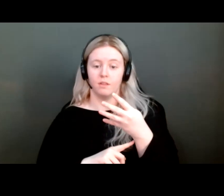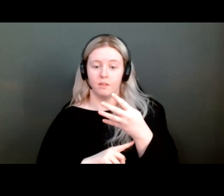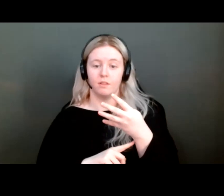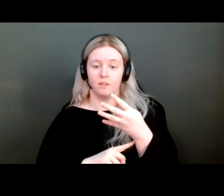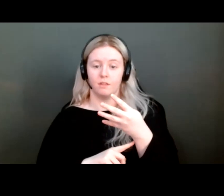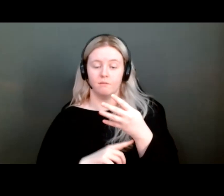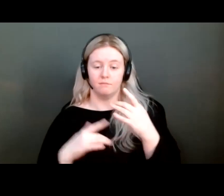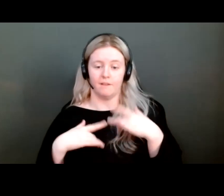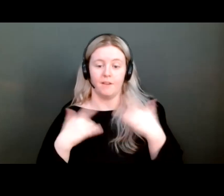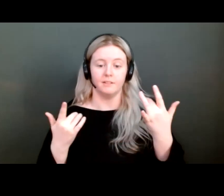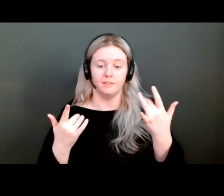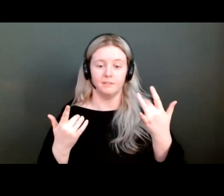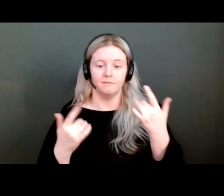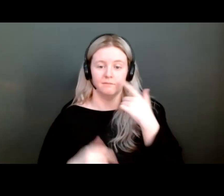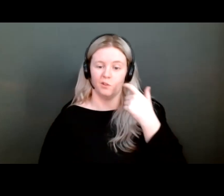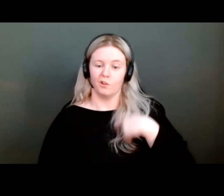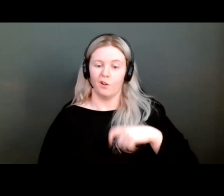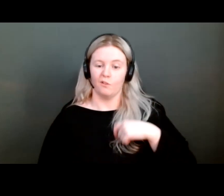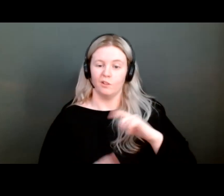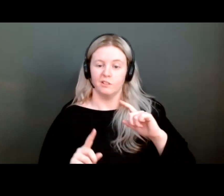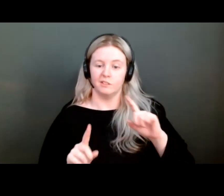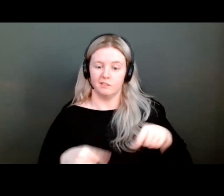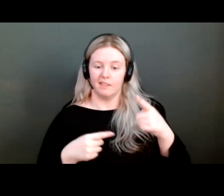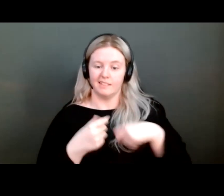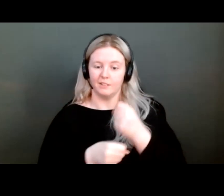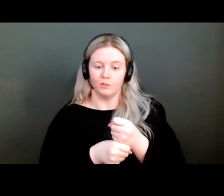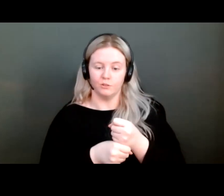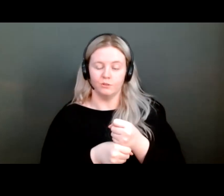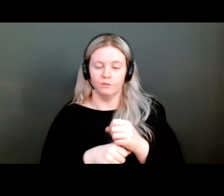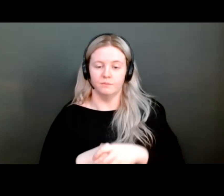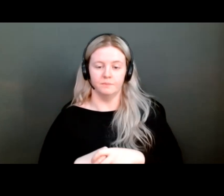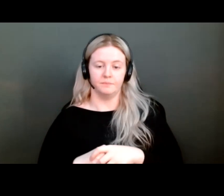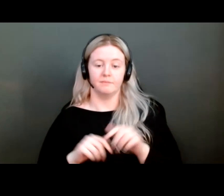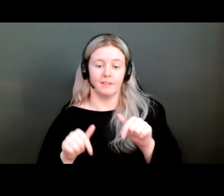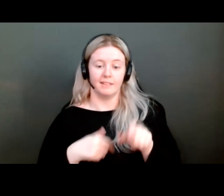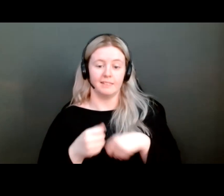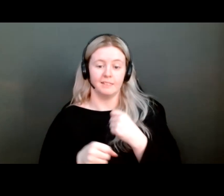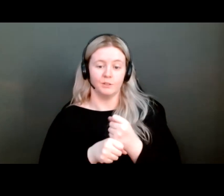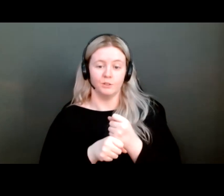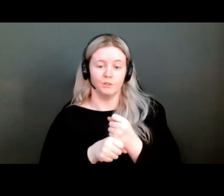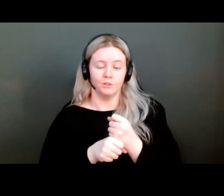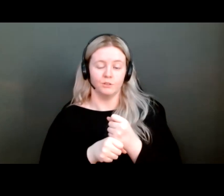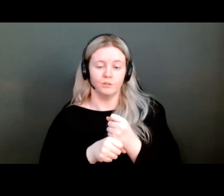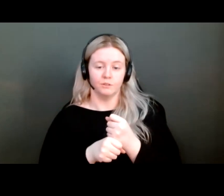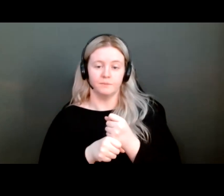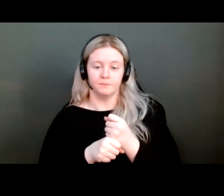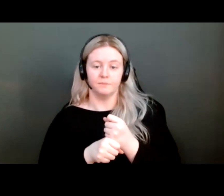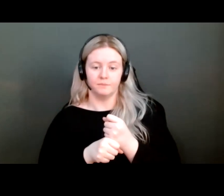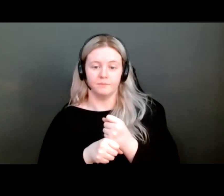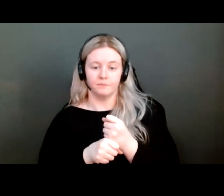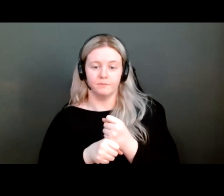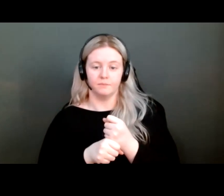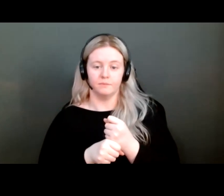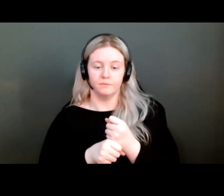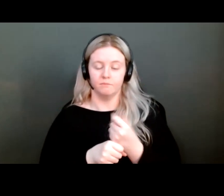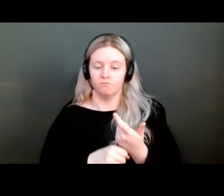event in a series of conferences that we've been hosting this past year. And this year for this session, we are so pleased to host